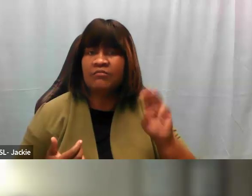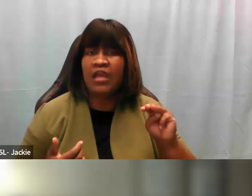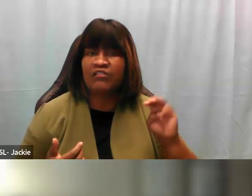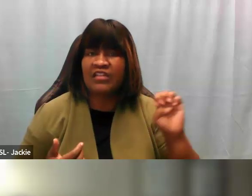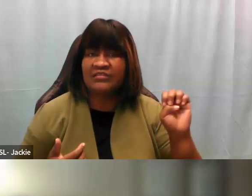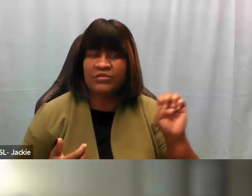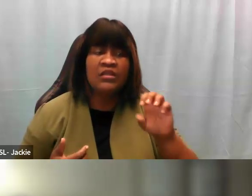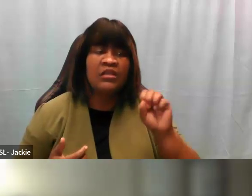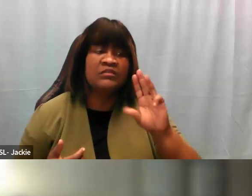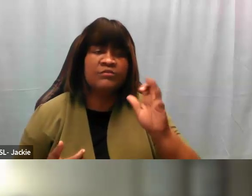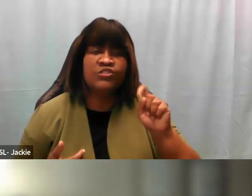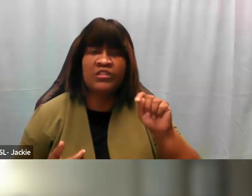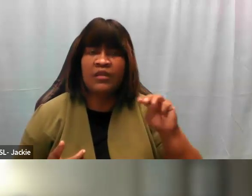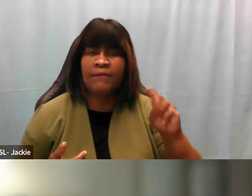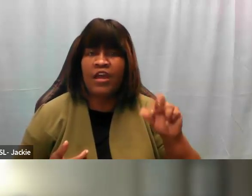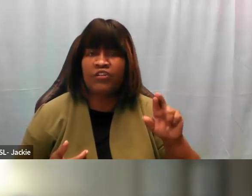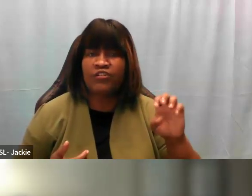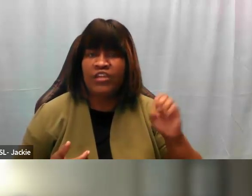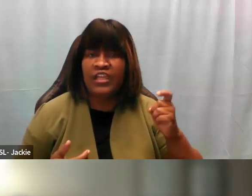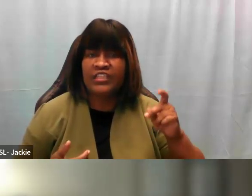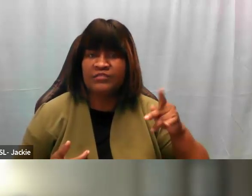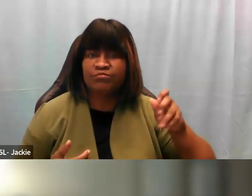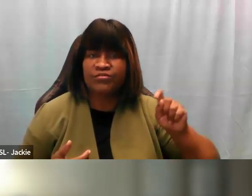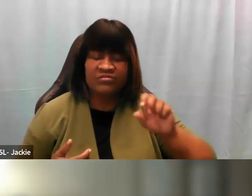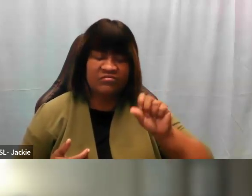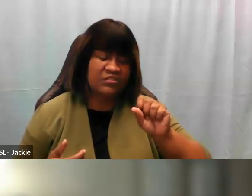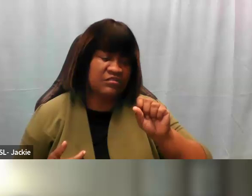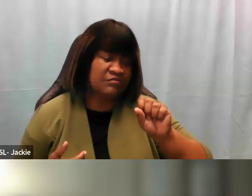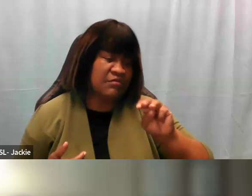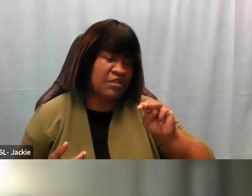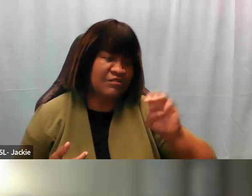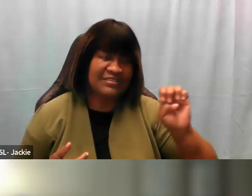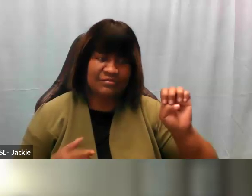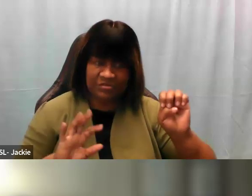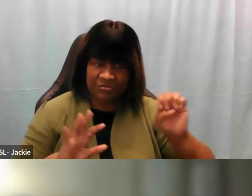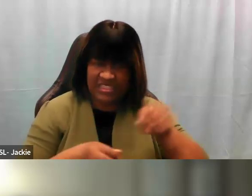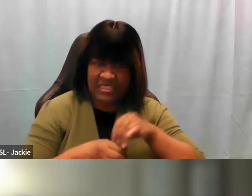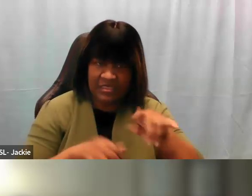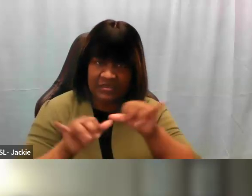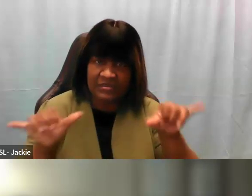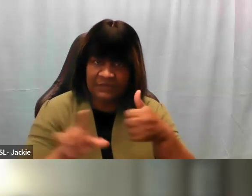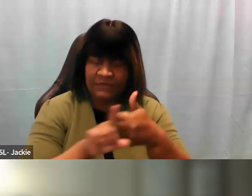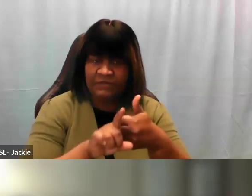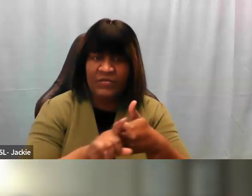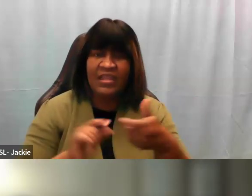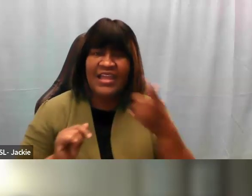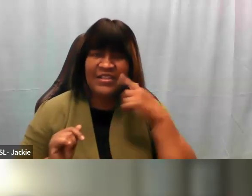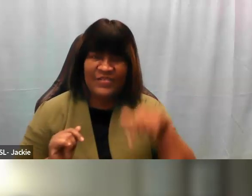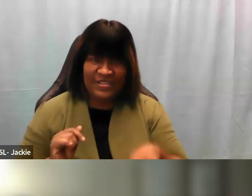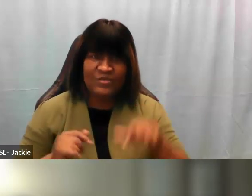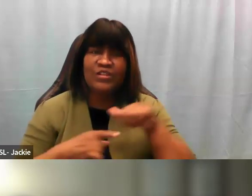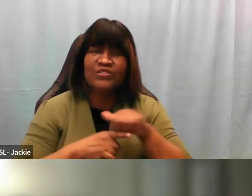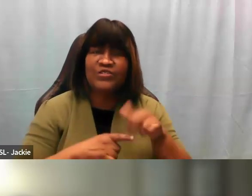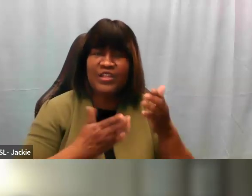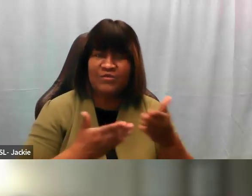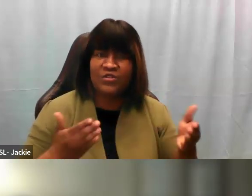in this process and system. I know this is one training resource, but would